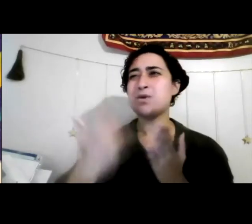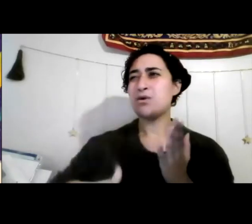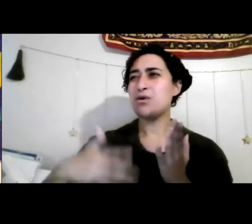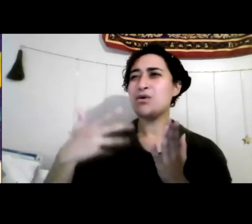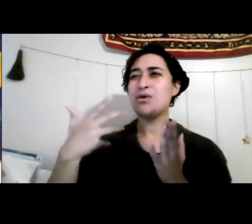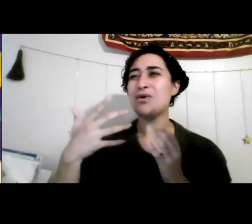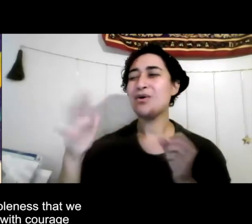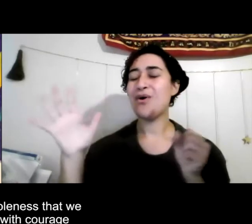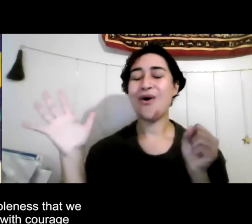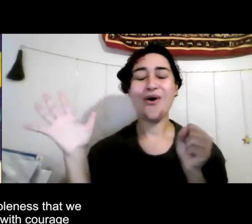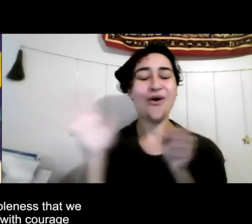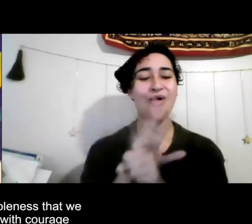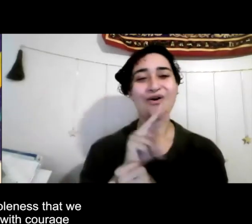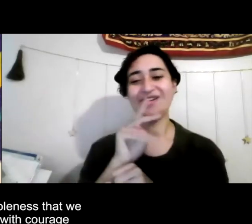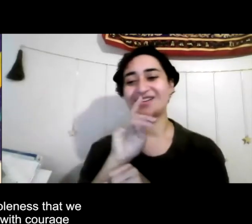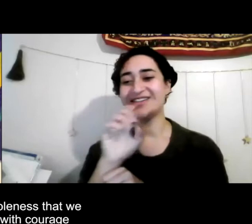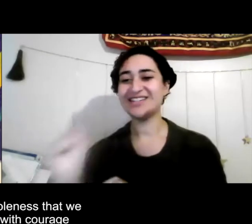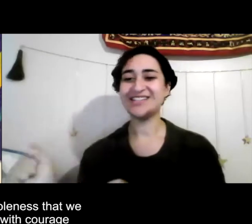wholeness,